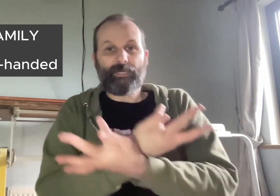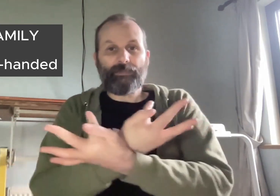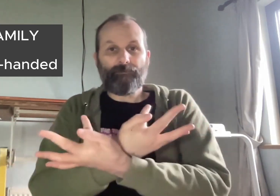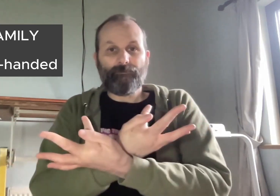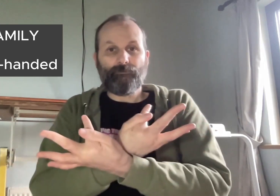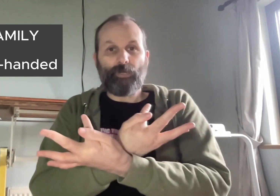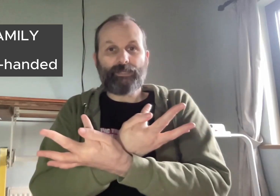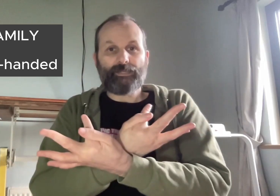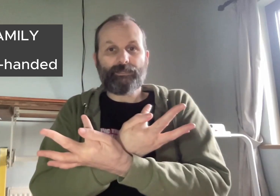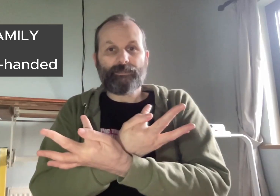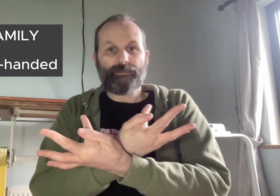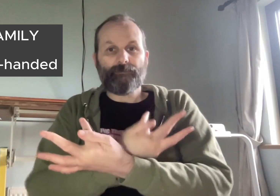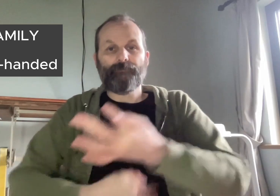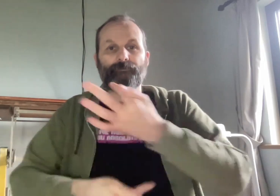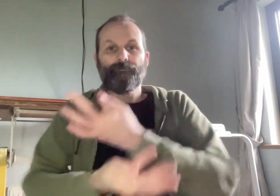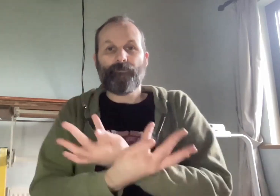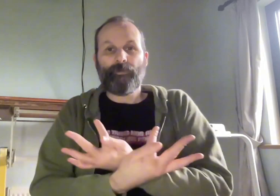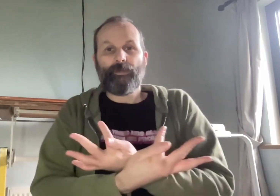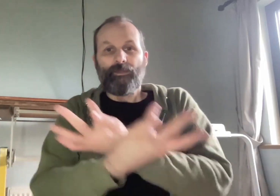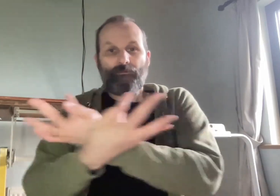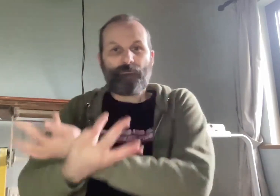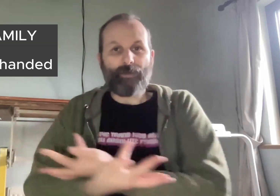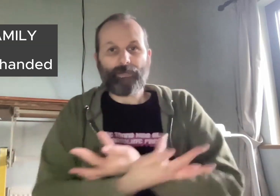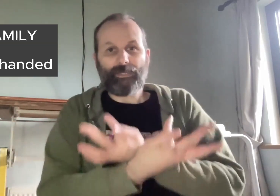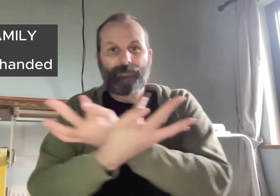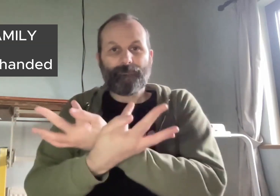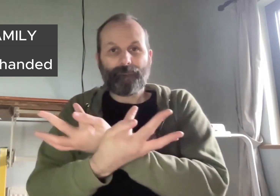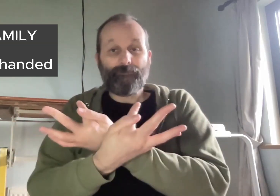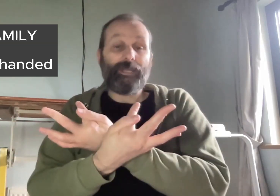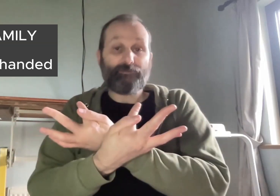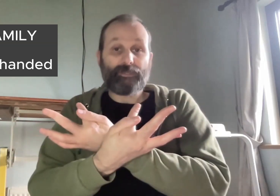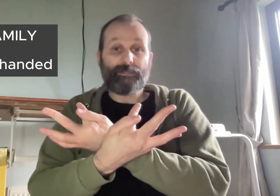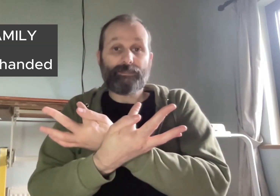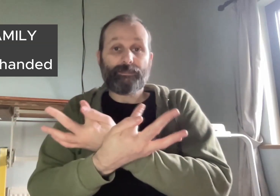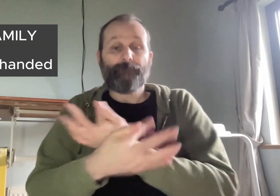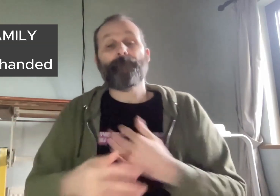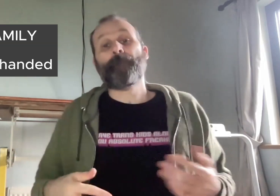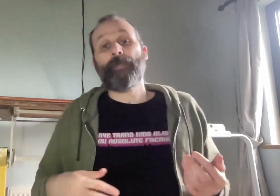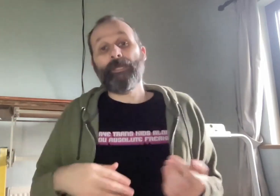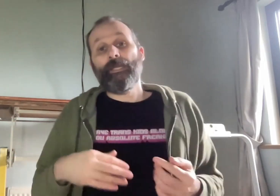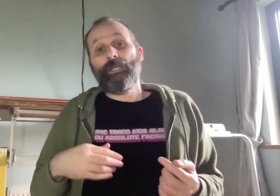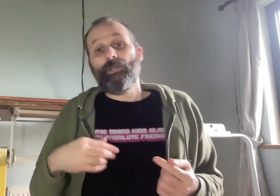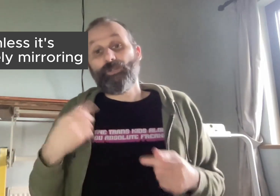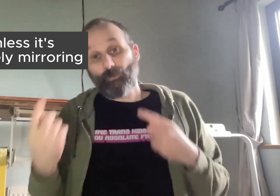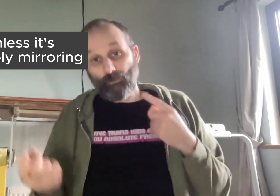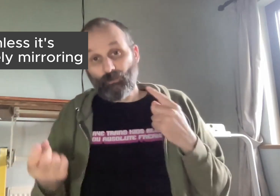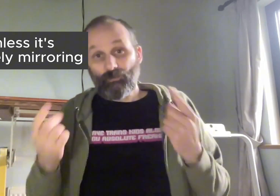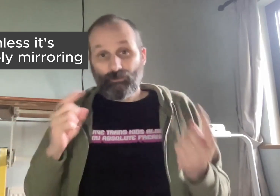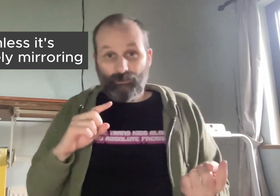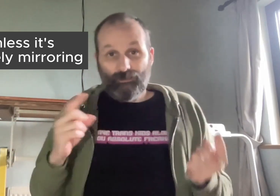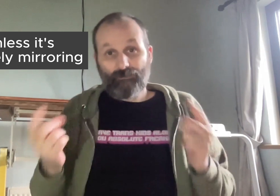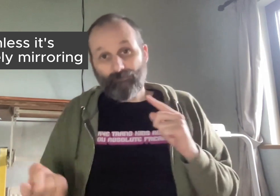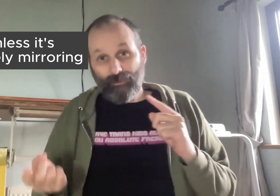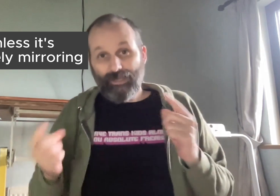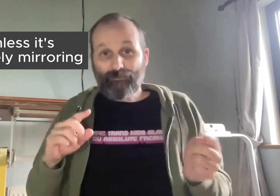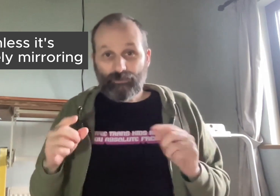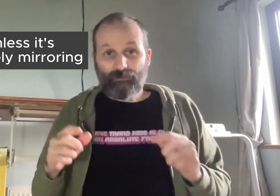Family, right-handed. Family, left-handed. So